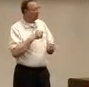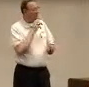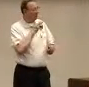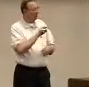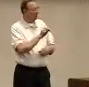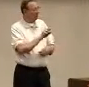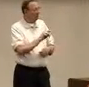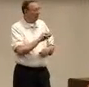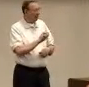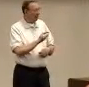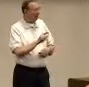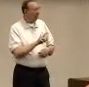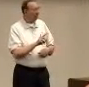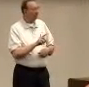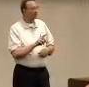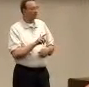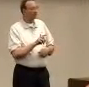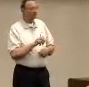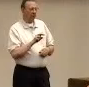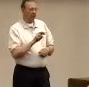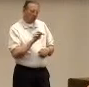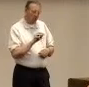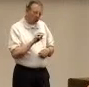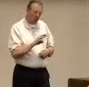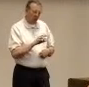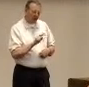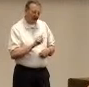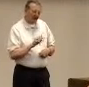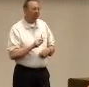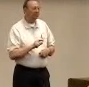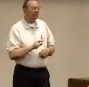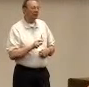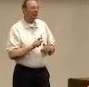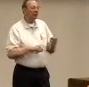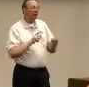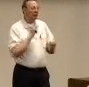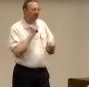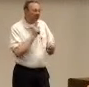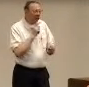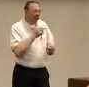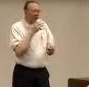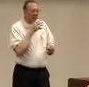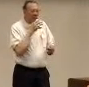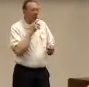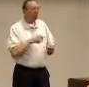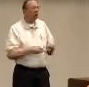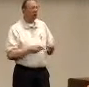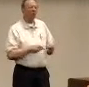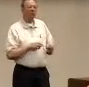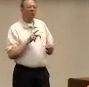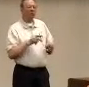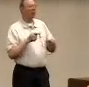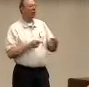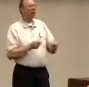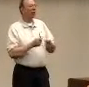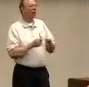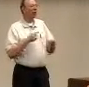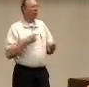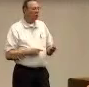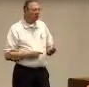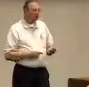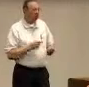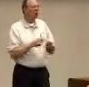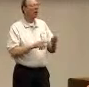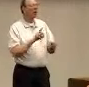about New Zealand a little bit, but I want you to think about, what do single moms, what do people struggling